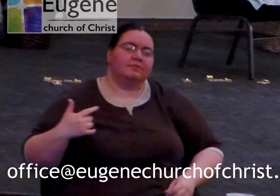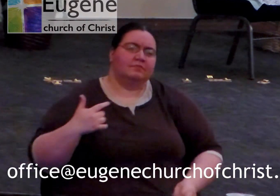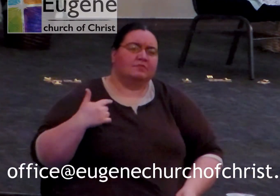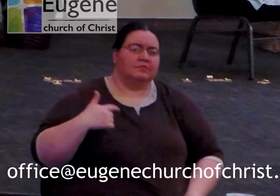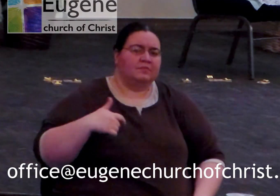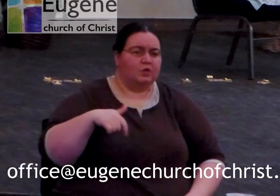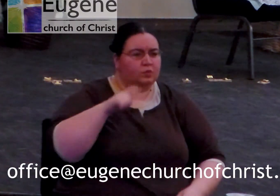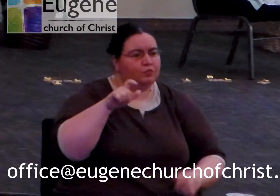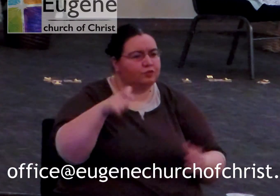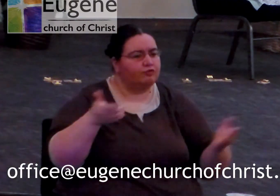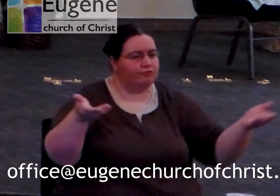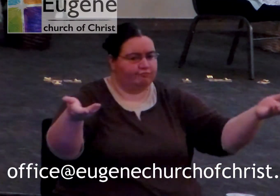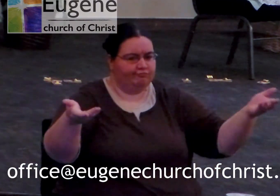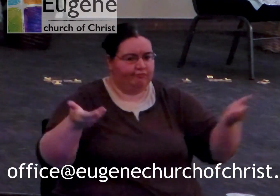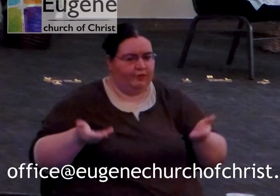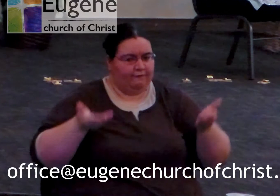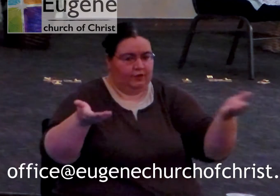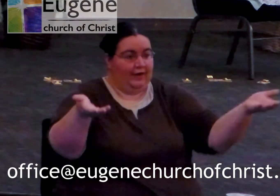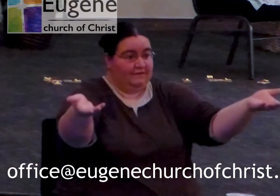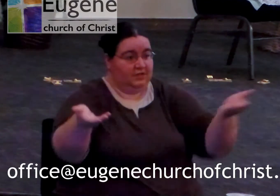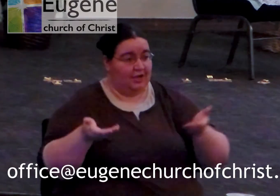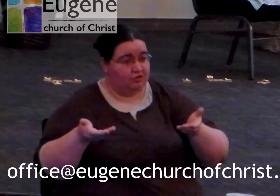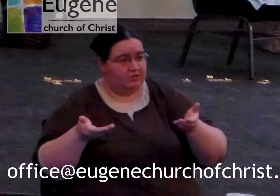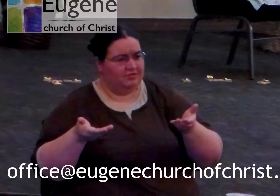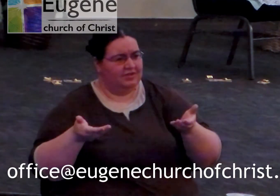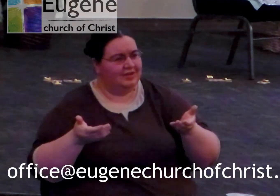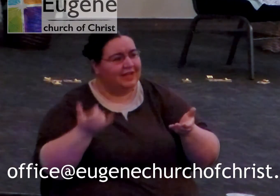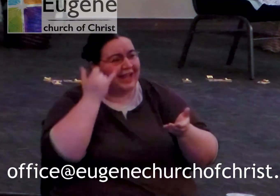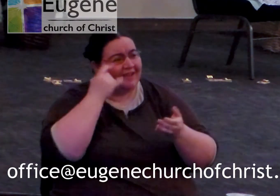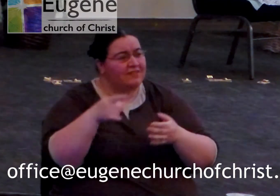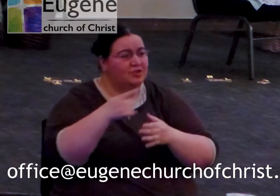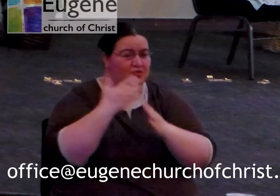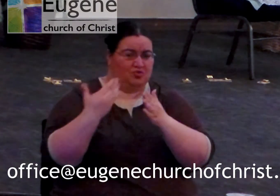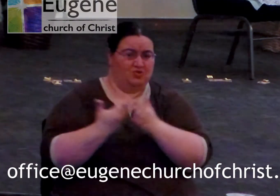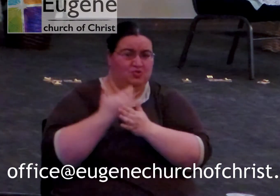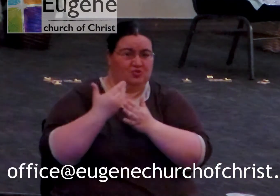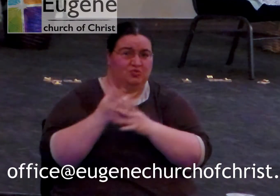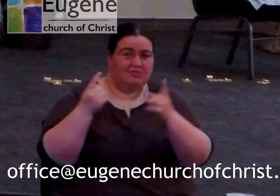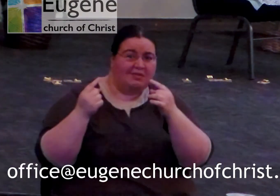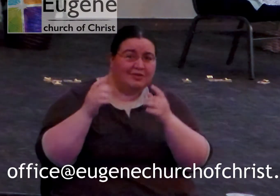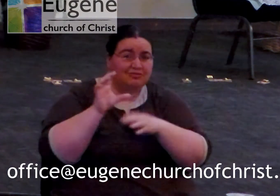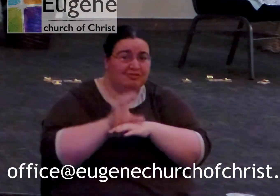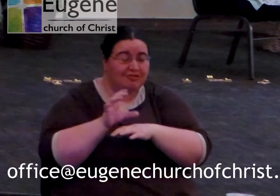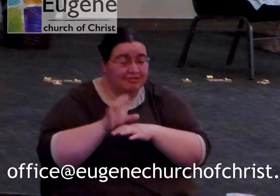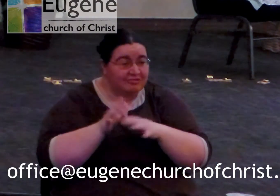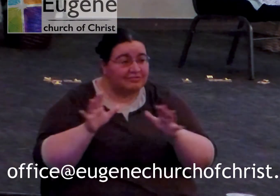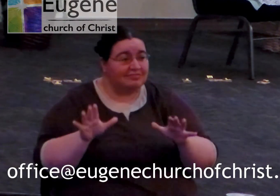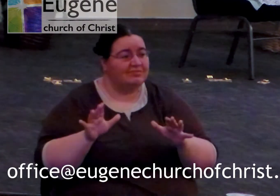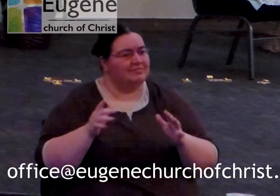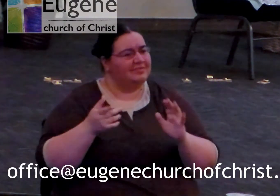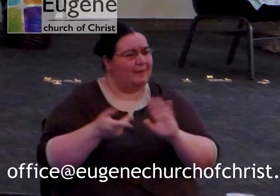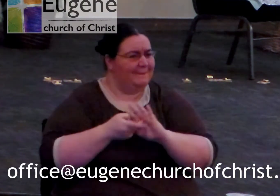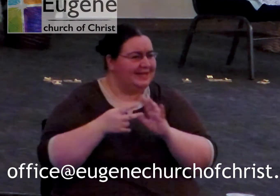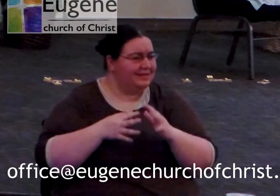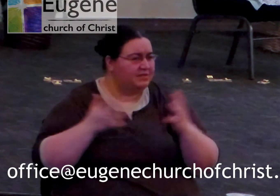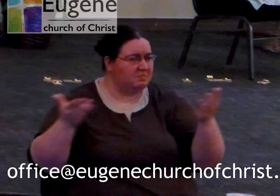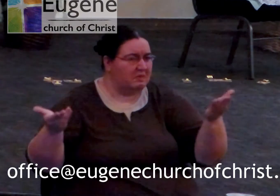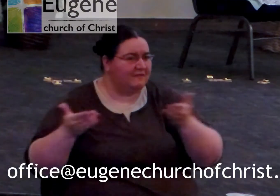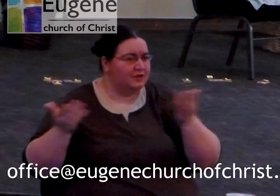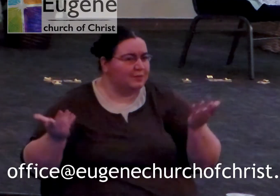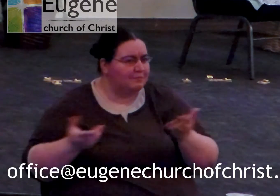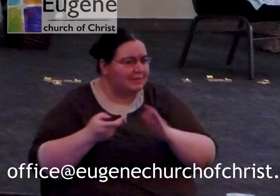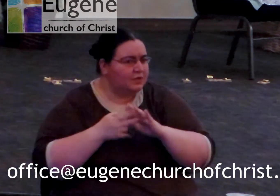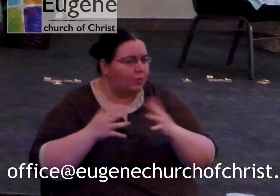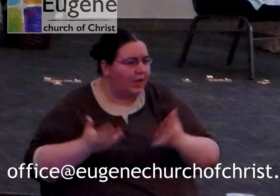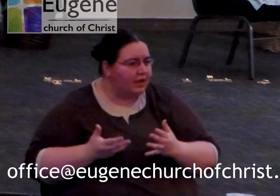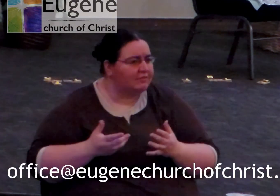basically what this is. It's an opportunity for us to be able to share with the church family some things that are on our hearts. It could be good things, could be praises that have happened during the week, those wins